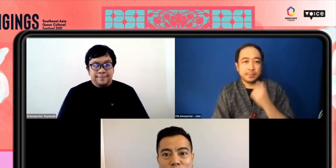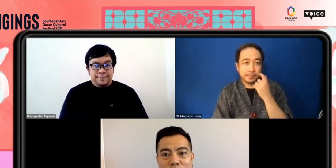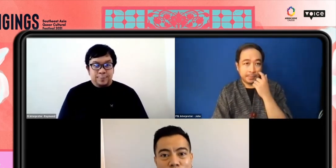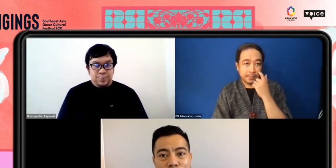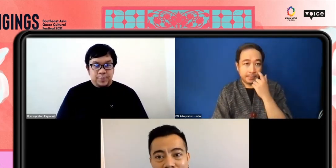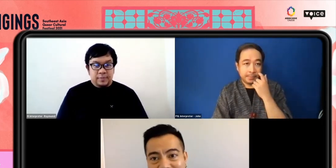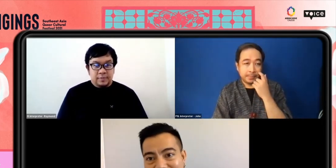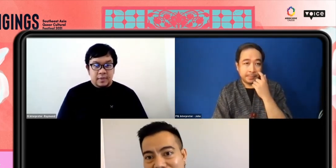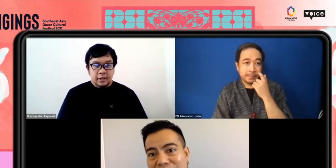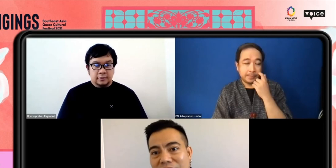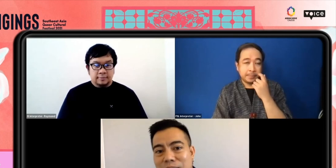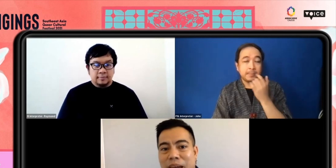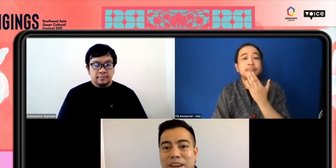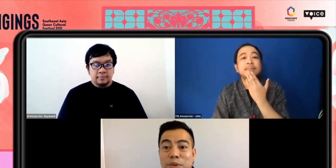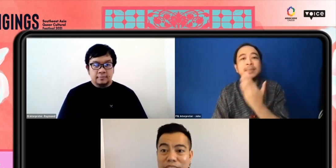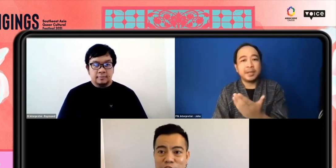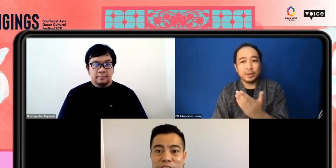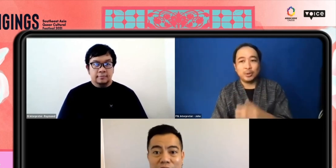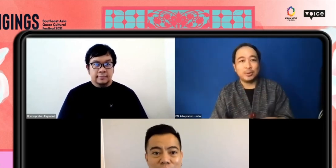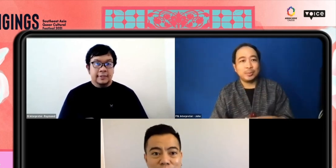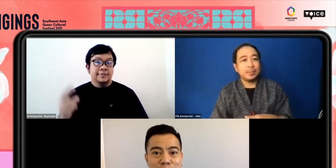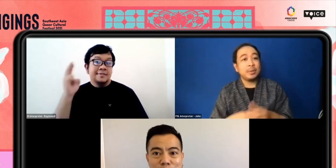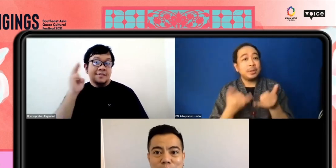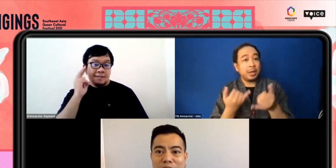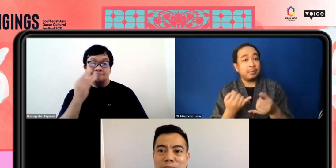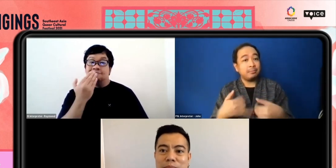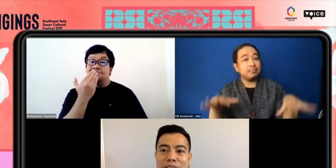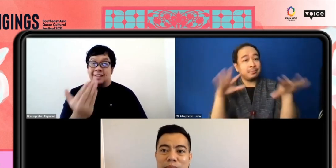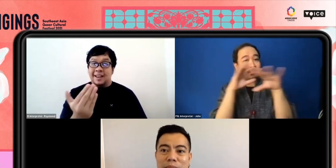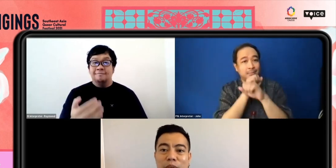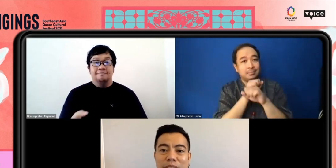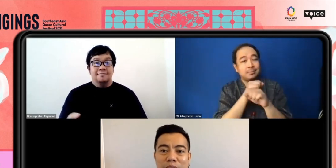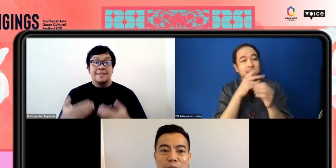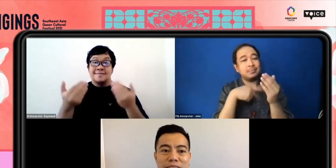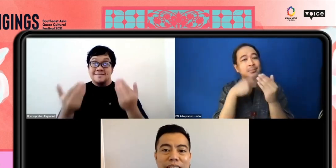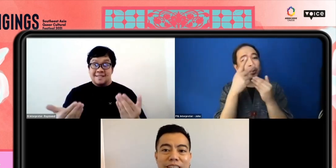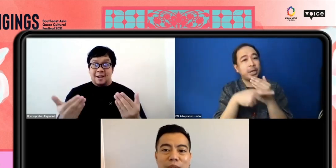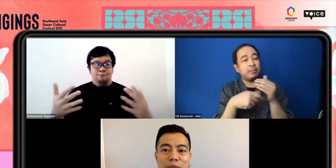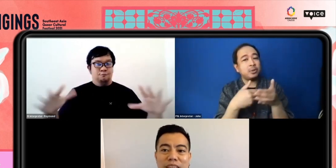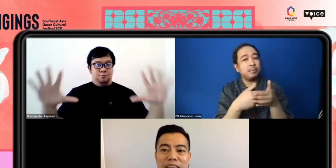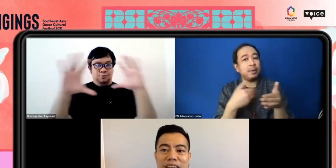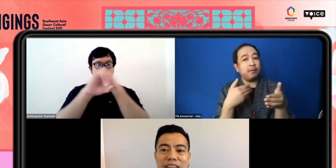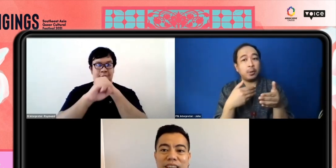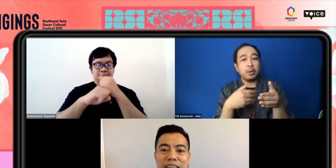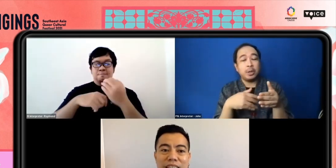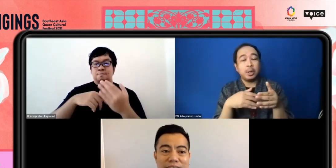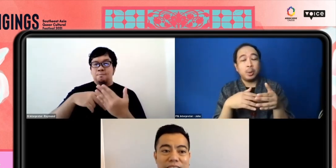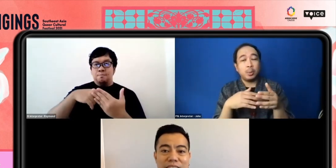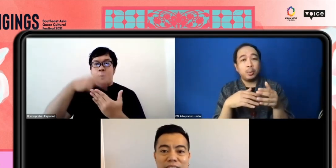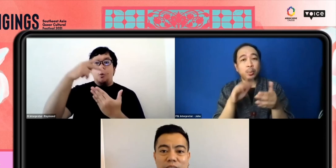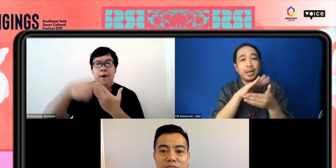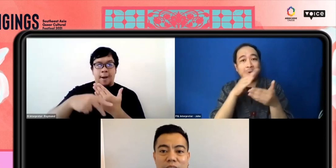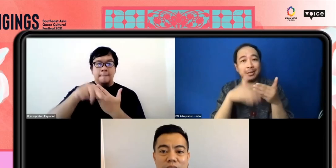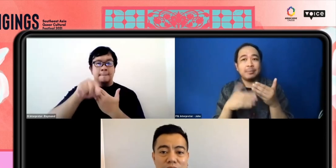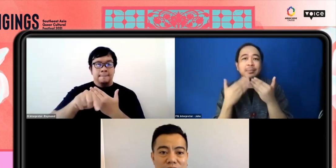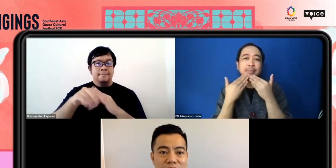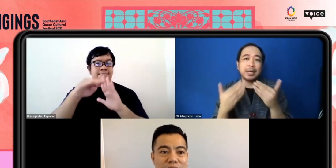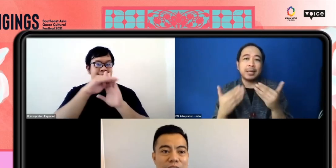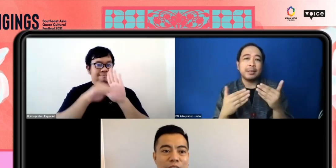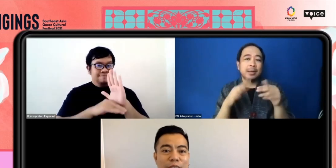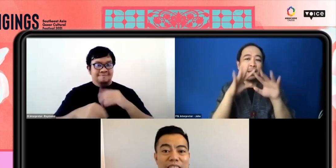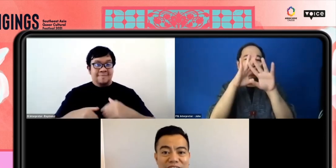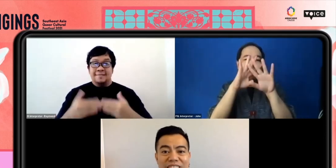Thank you, Aeoald. And we've reached the end of our program. And before we close, I'd like to thank the ASEAN SOGI